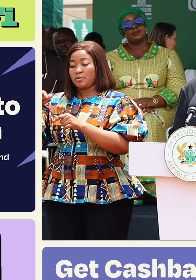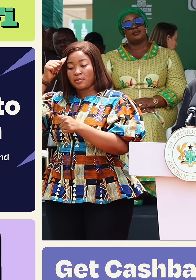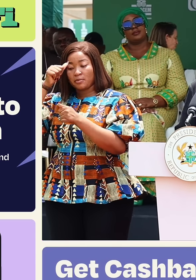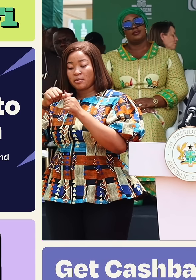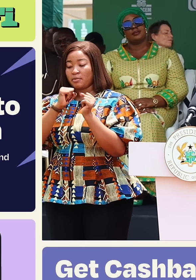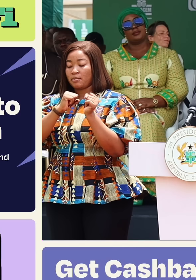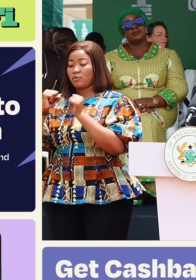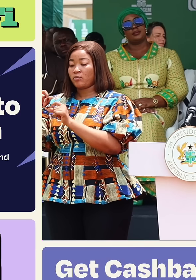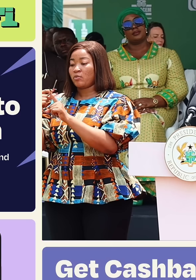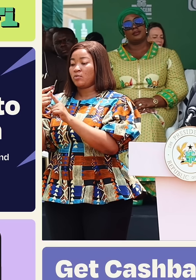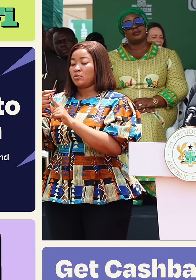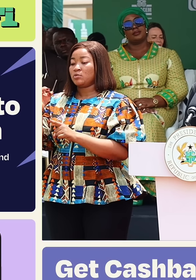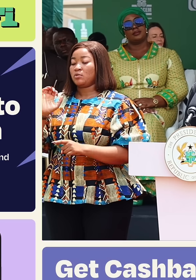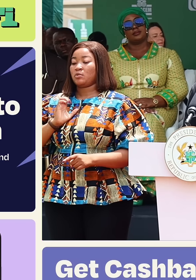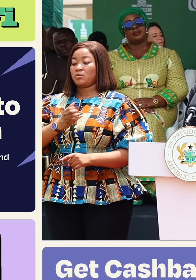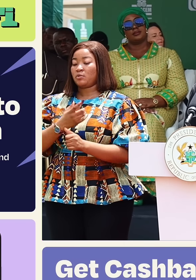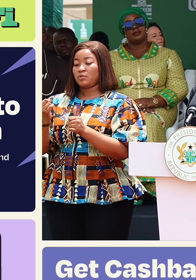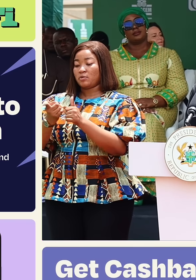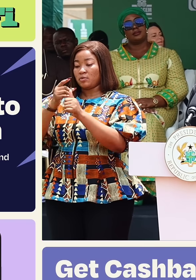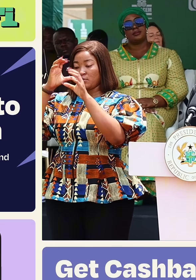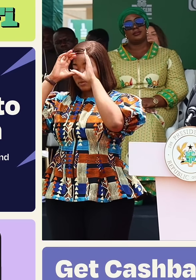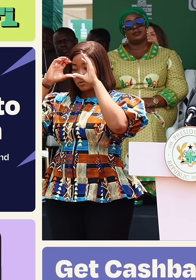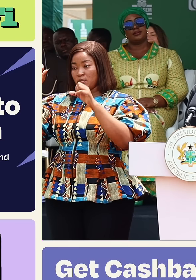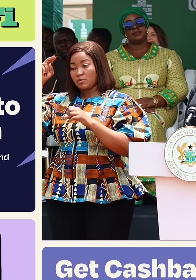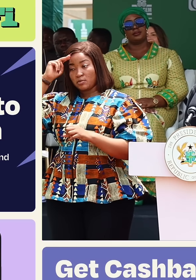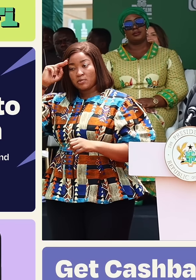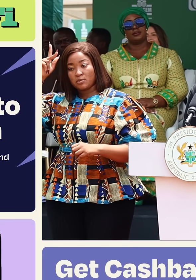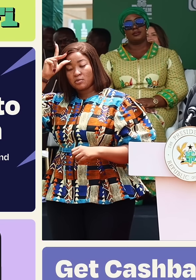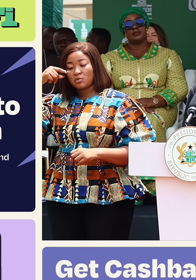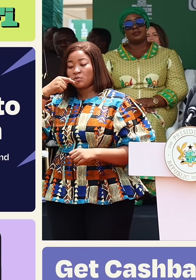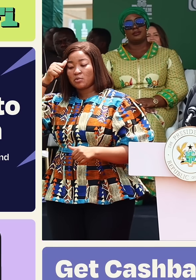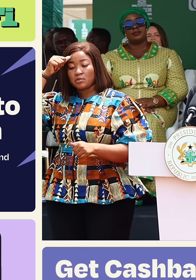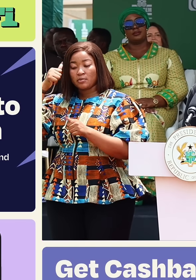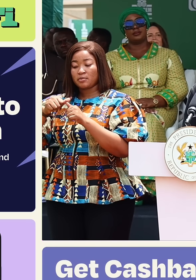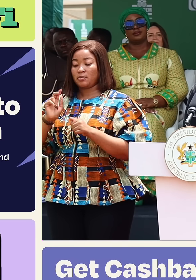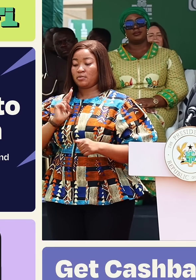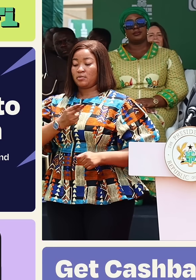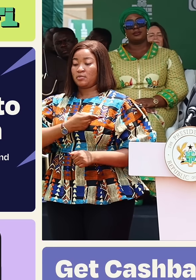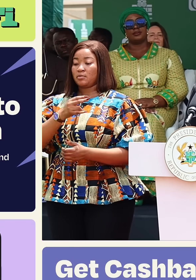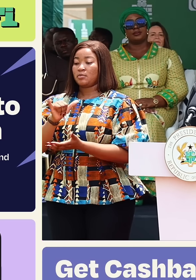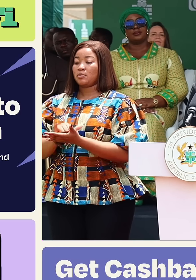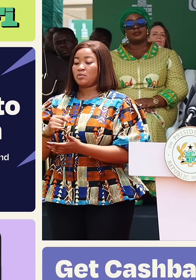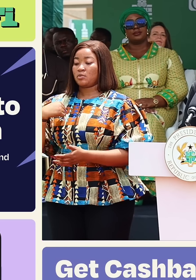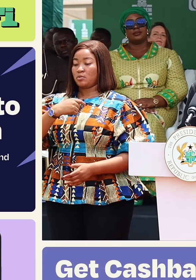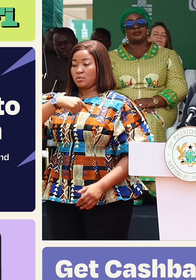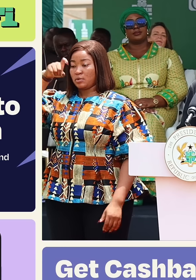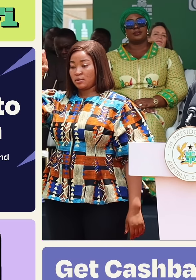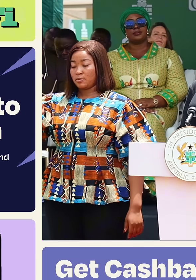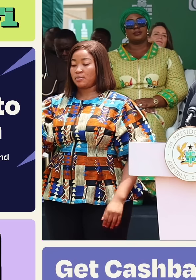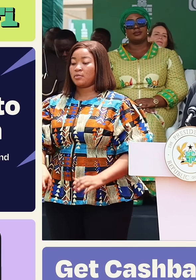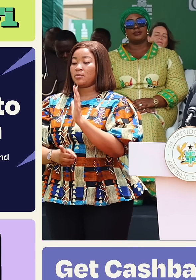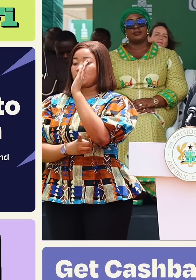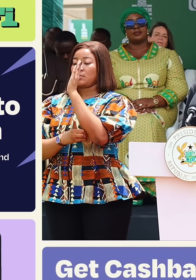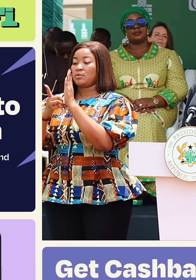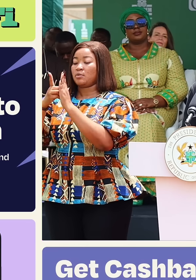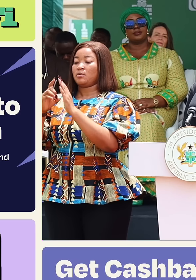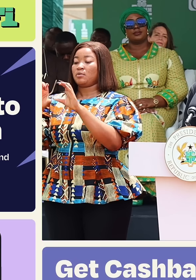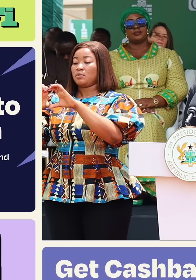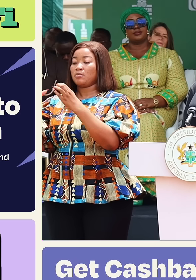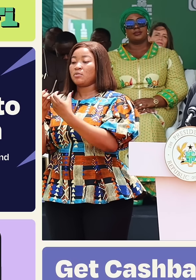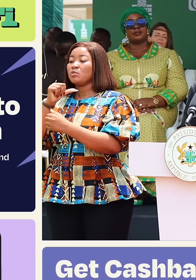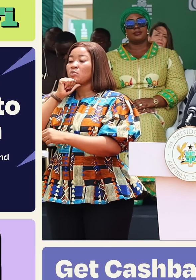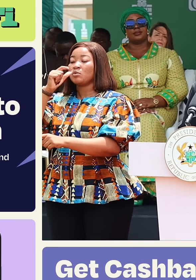words of our first president, Osagyefo Dr. Kwame Nkrumah, who reminded us that we must develop our industries